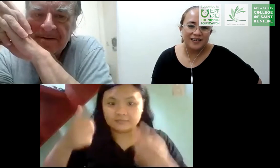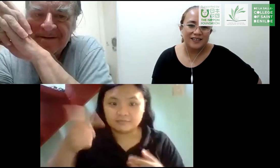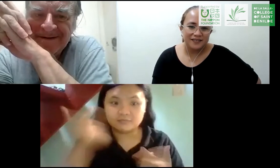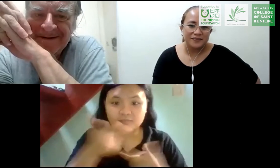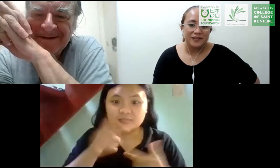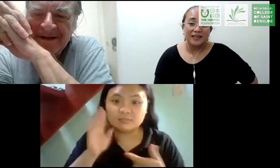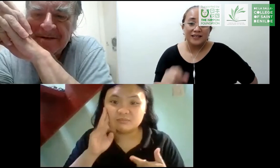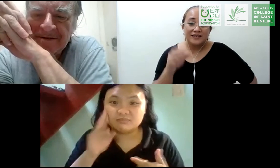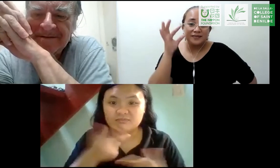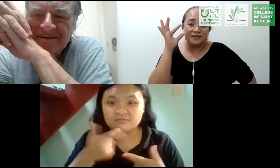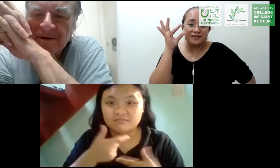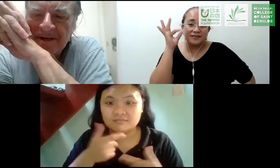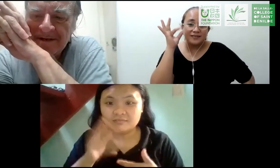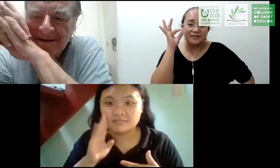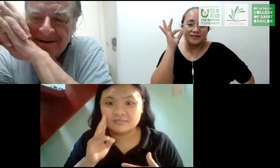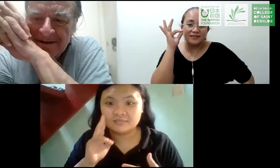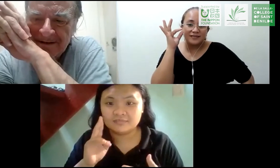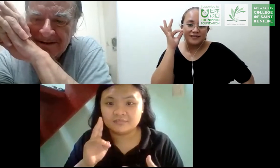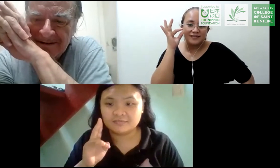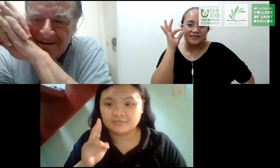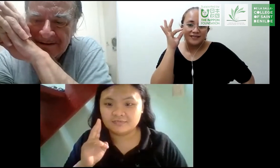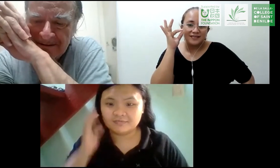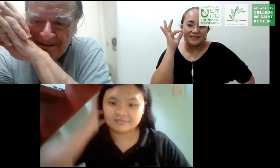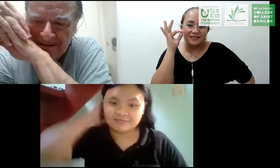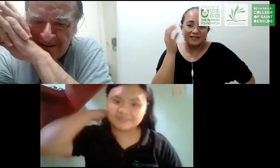to the Yes. Okay. Jasmine is signing.